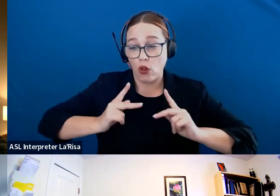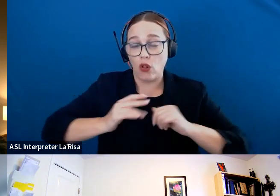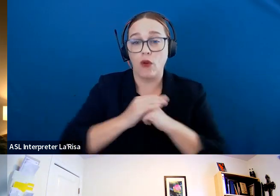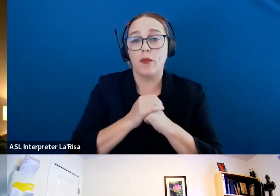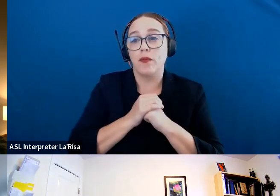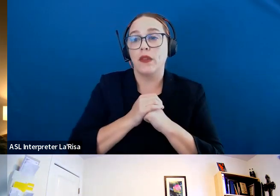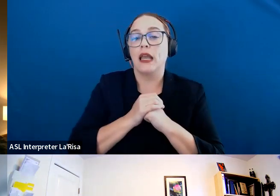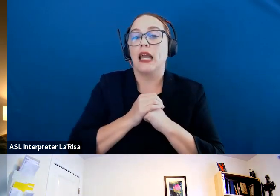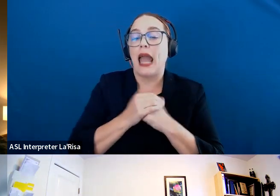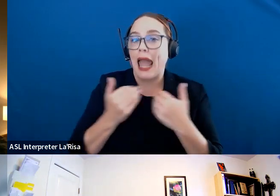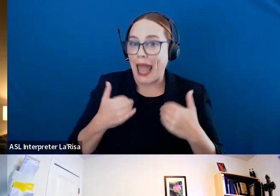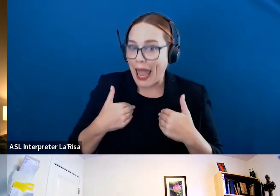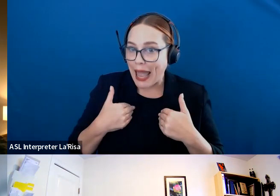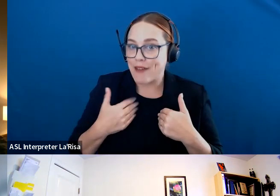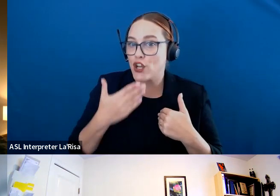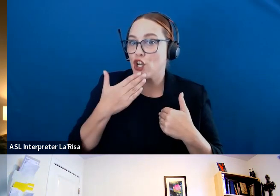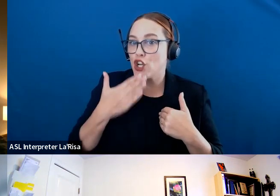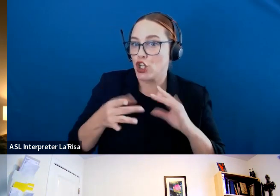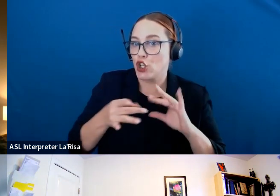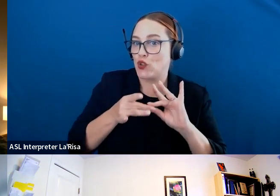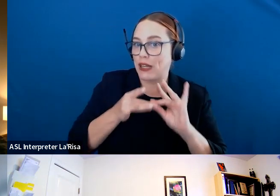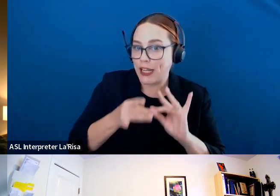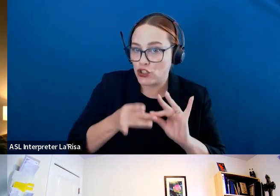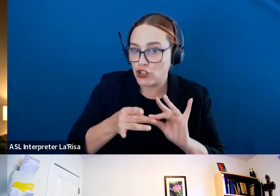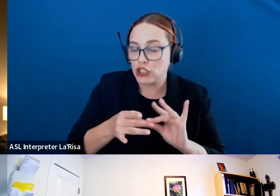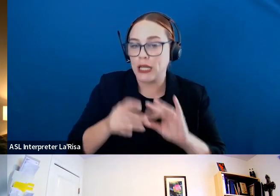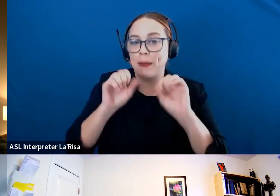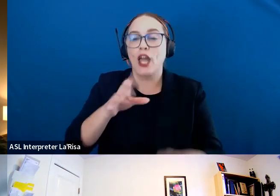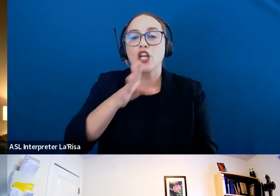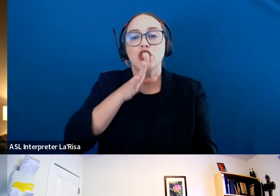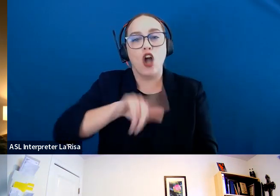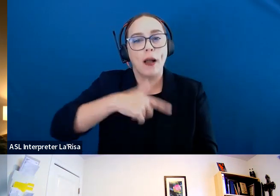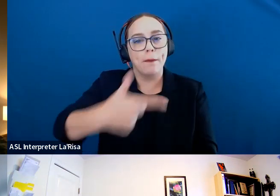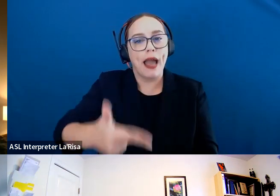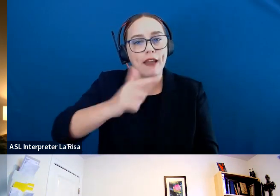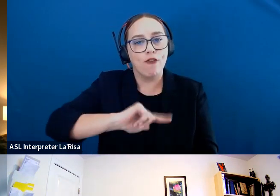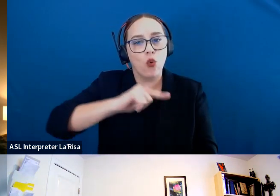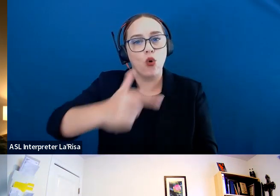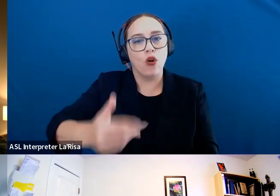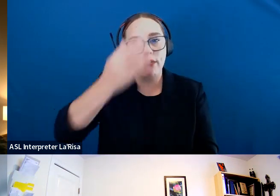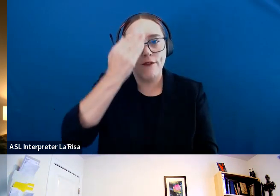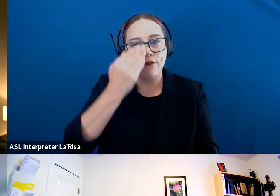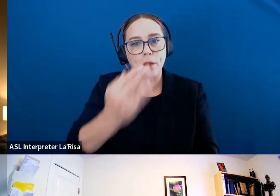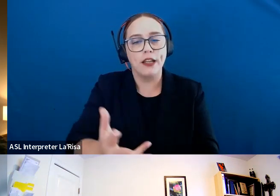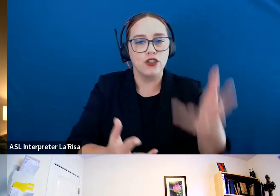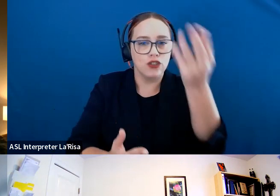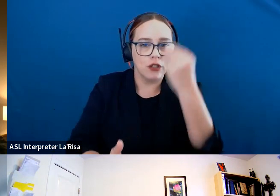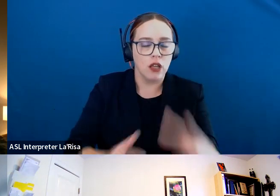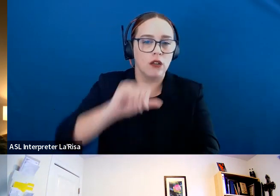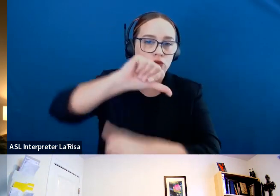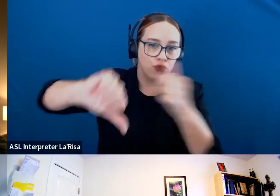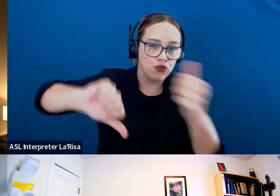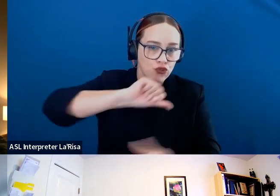they have a good relationship where they can talk back and forth and share resources and information. Sometimes they